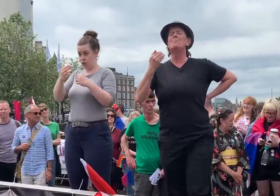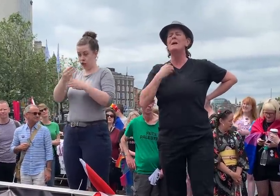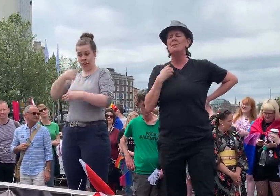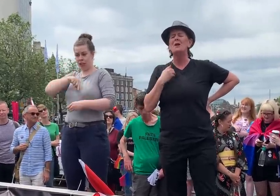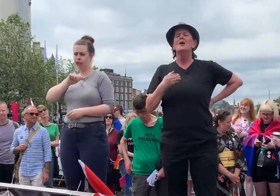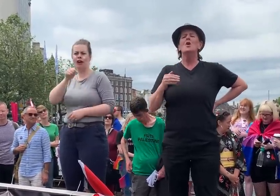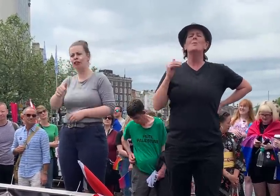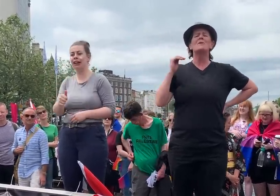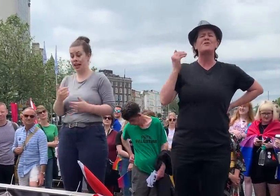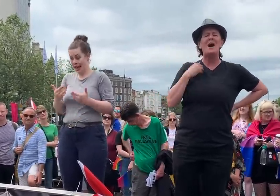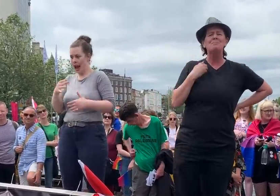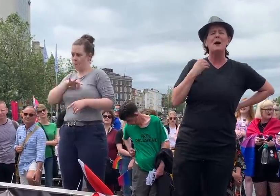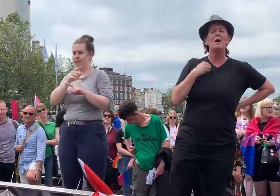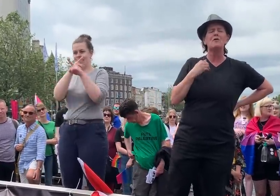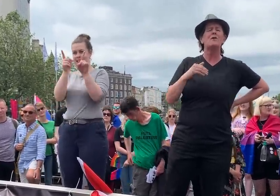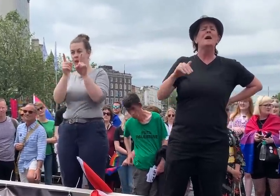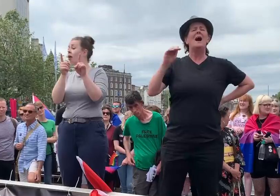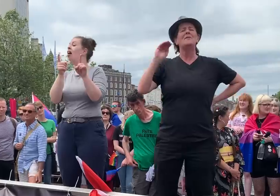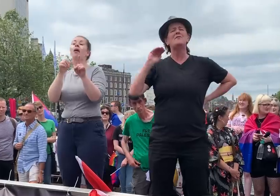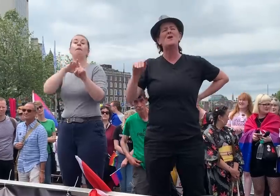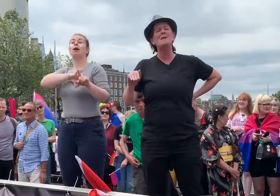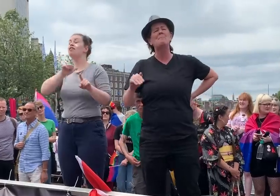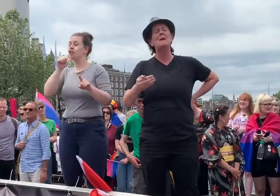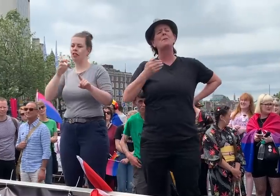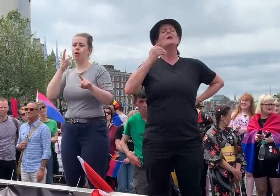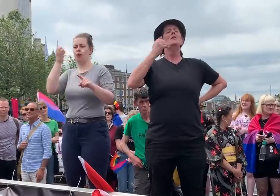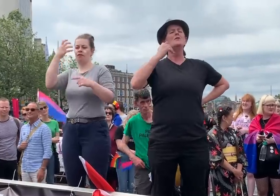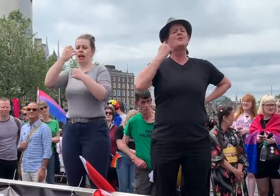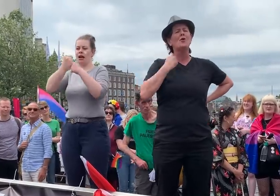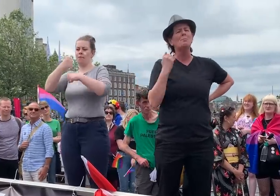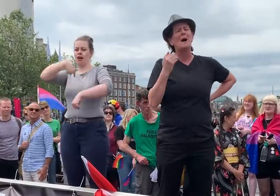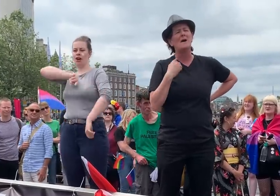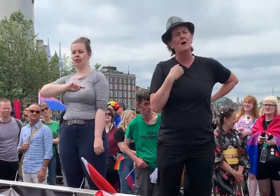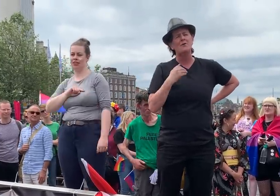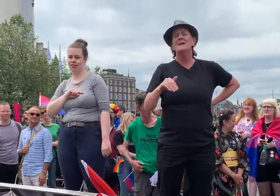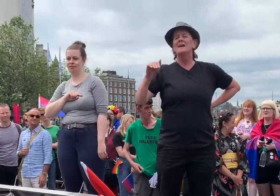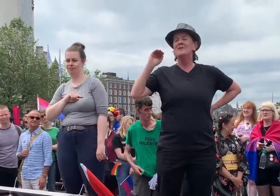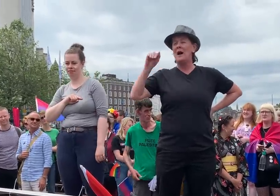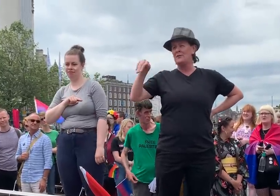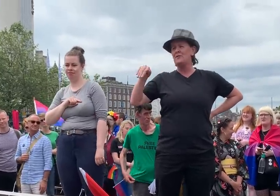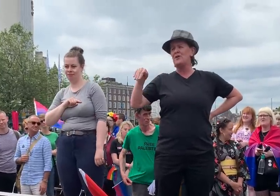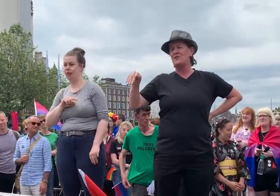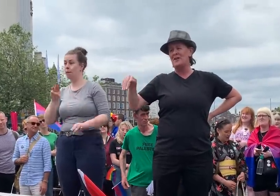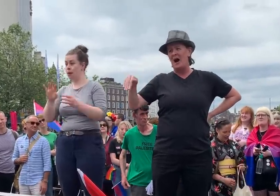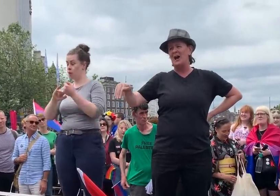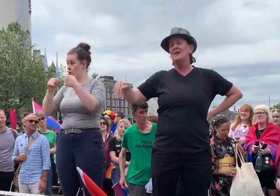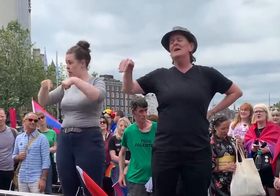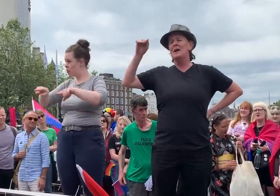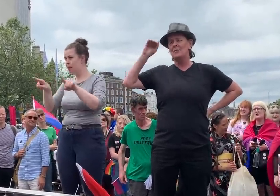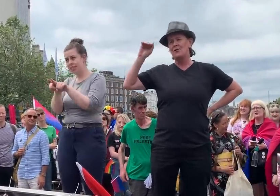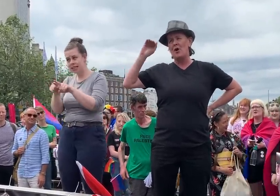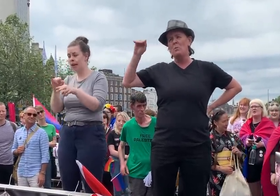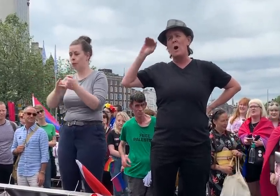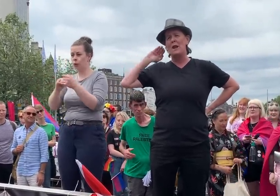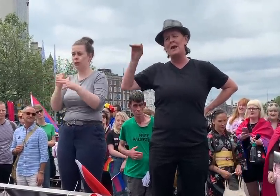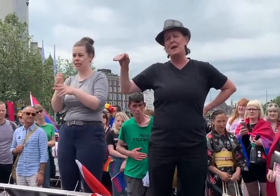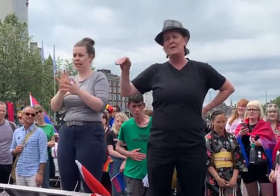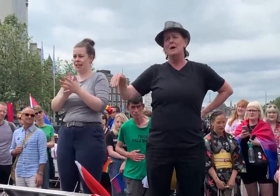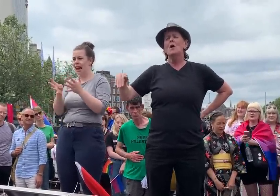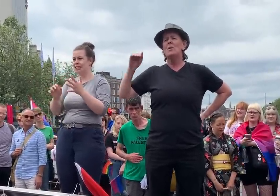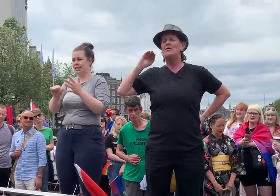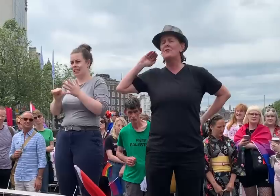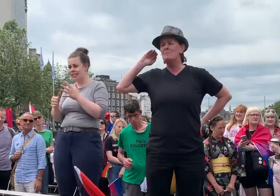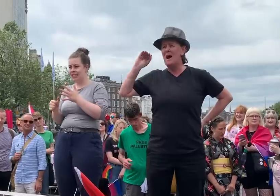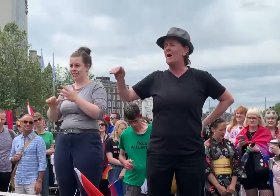And the people who will stand by us are the same people who stood by us in 1969 in the Stonewall